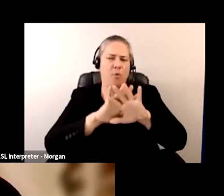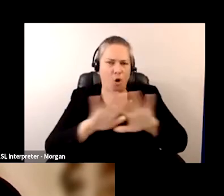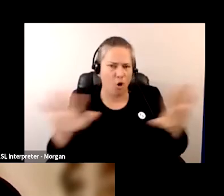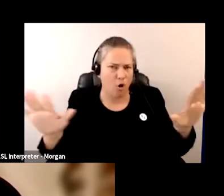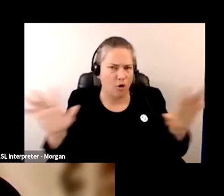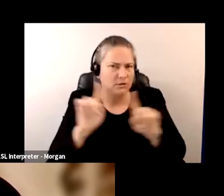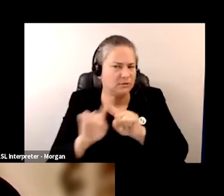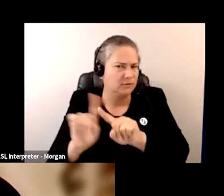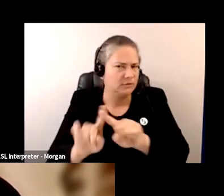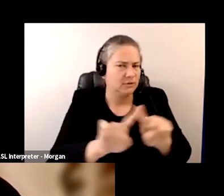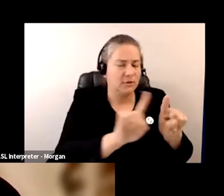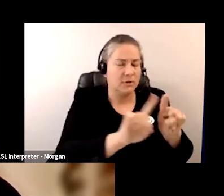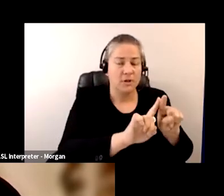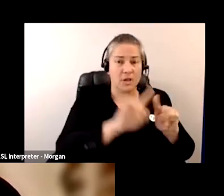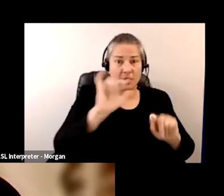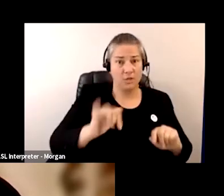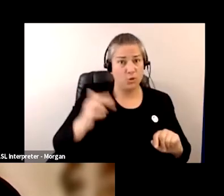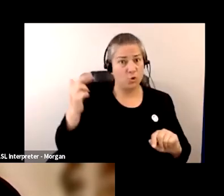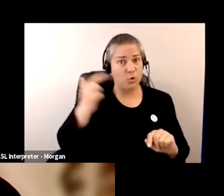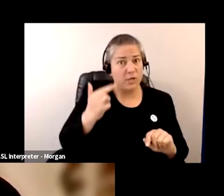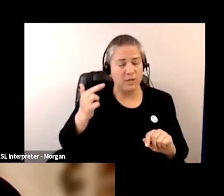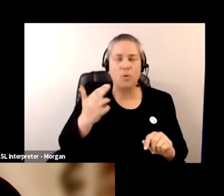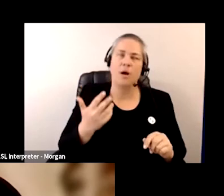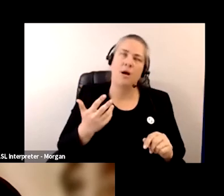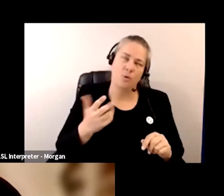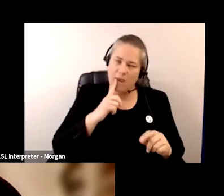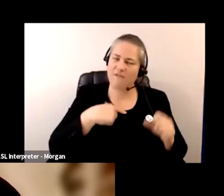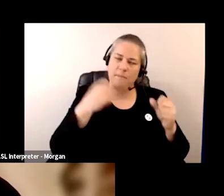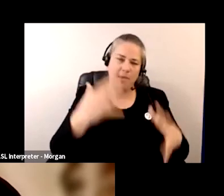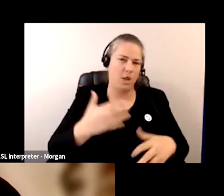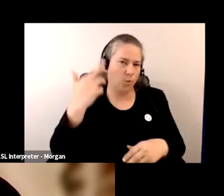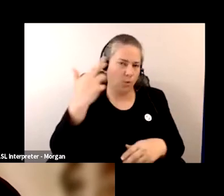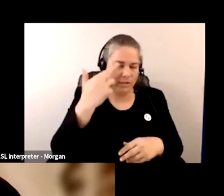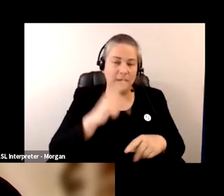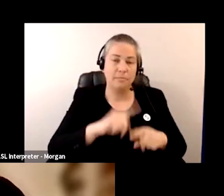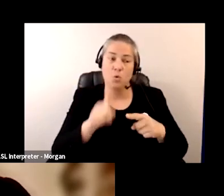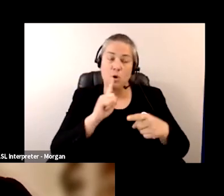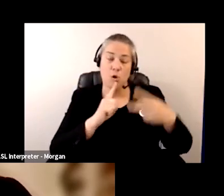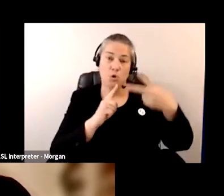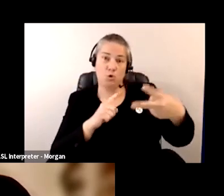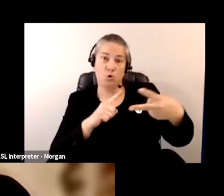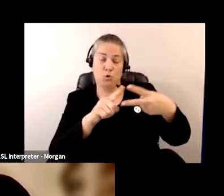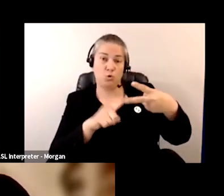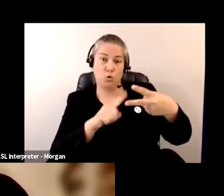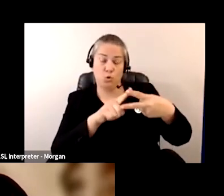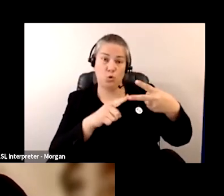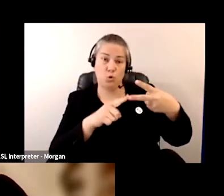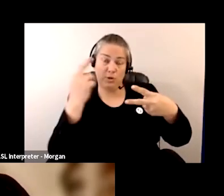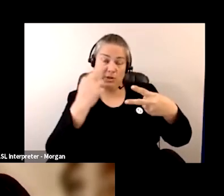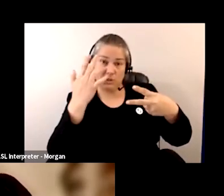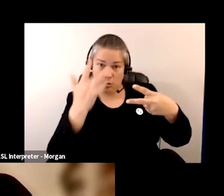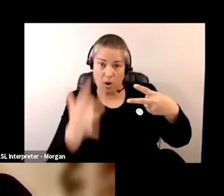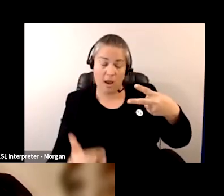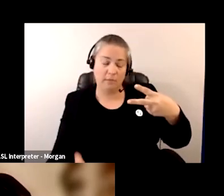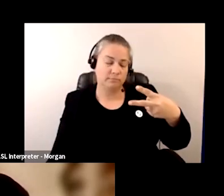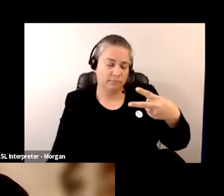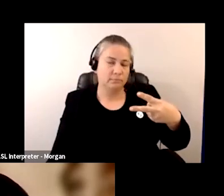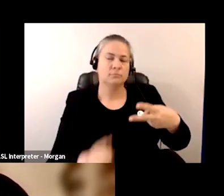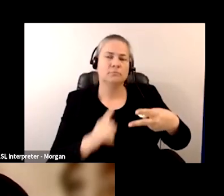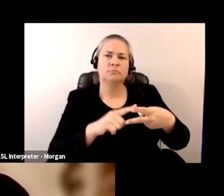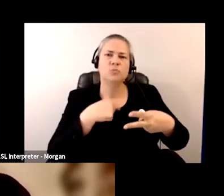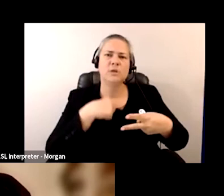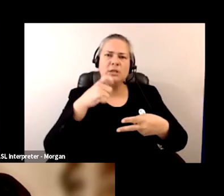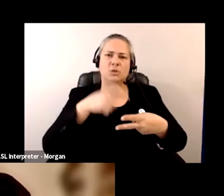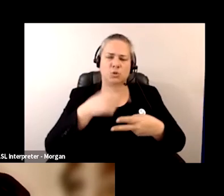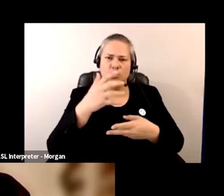And the reason for that, or there's lots of reasons, but two good reasons are to capture what's going on the